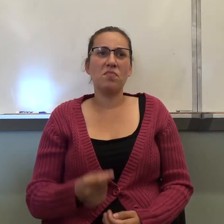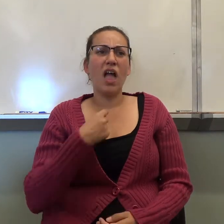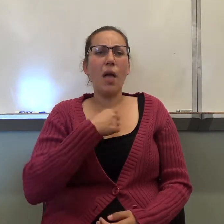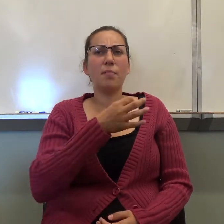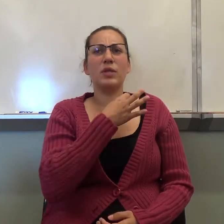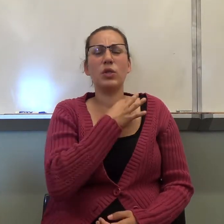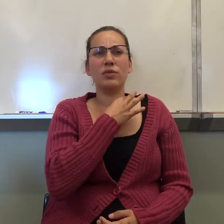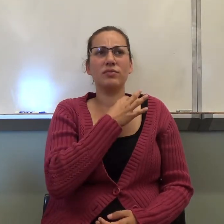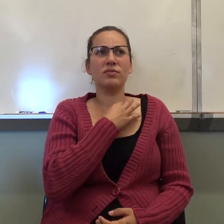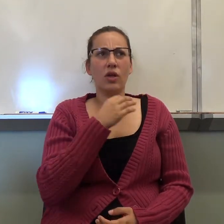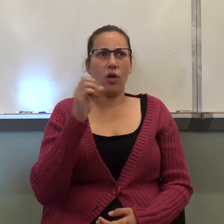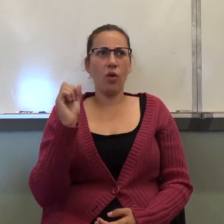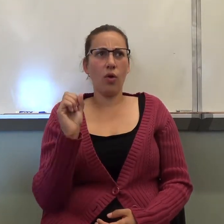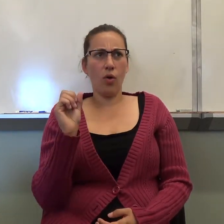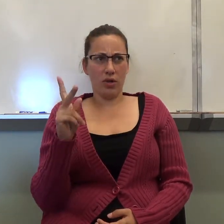Therefore, a term,